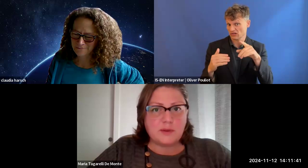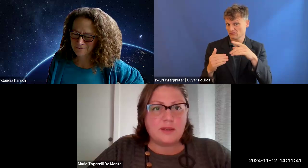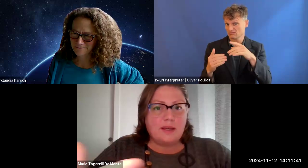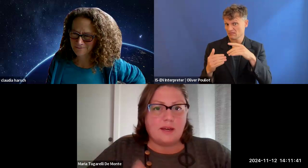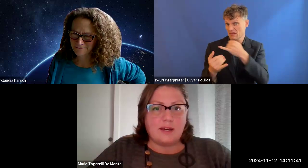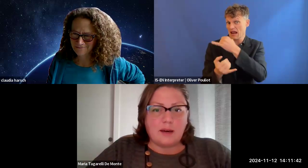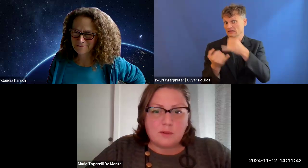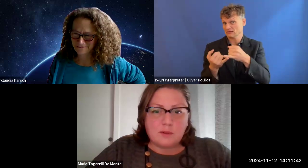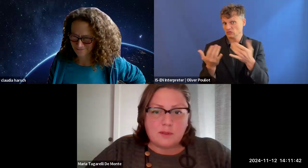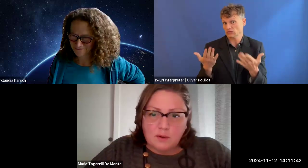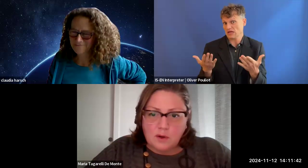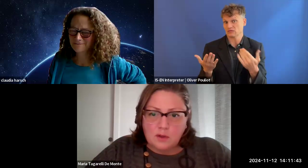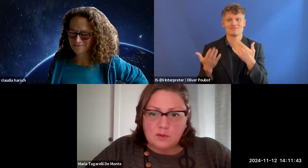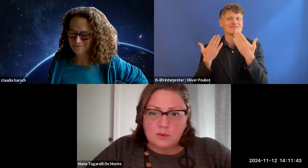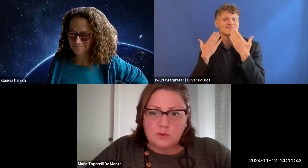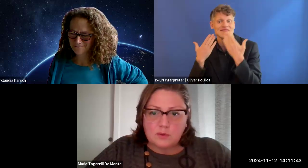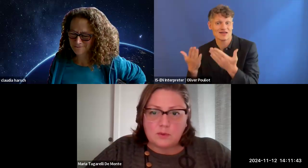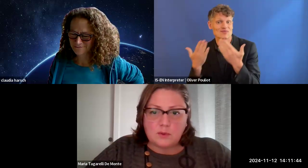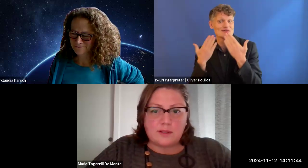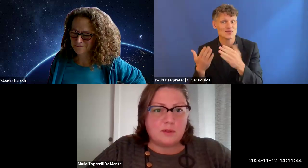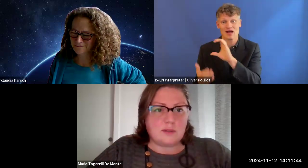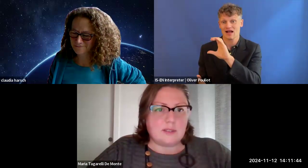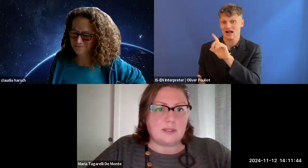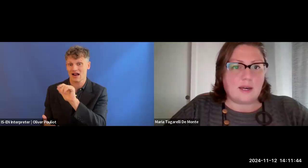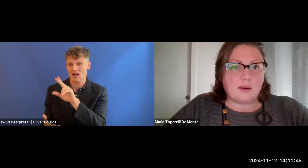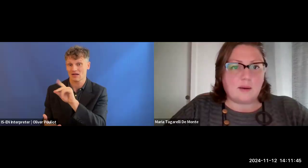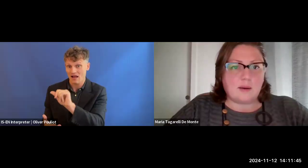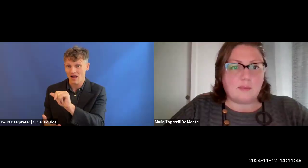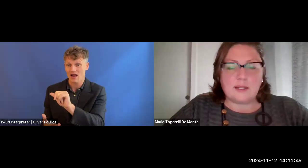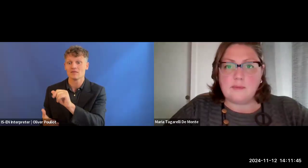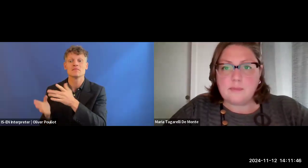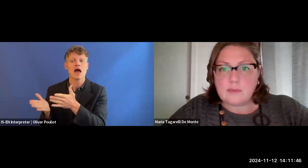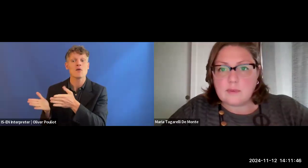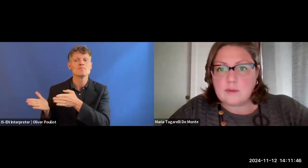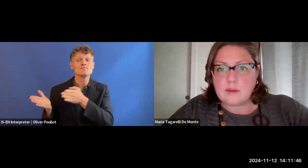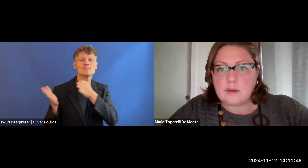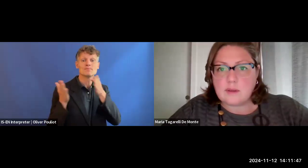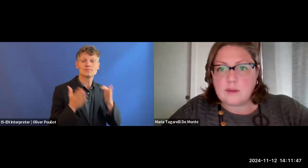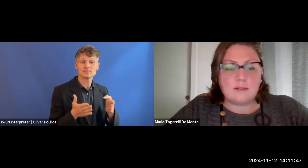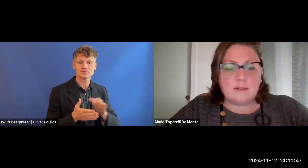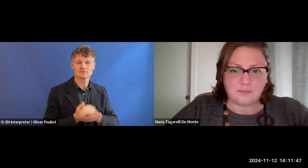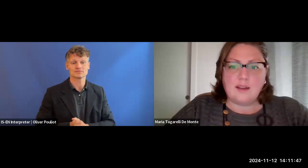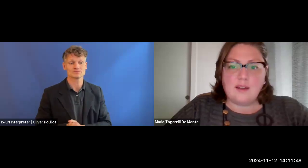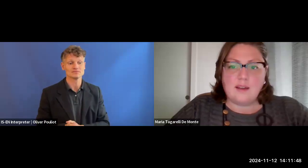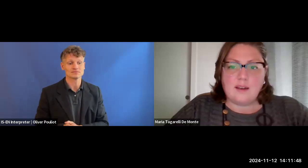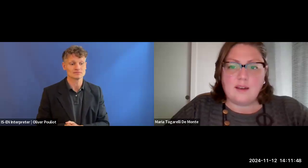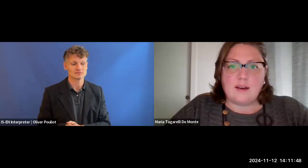your speech. I will now call to our table Carmel Graham.